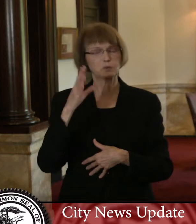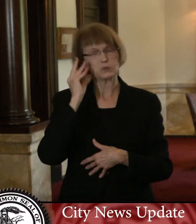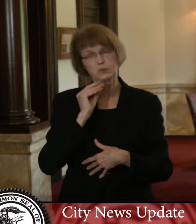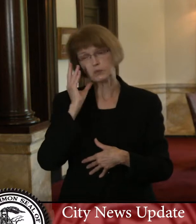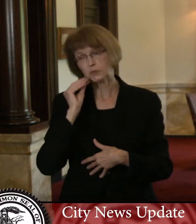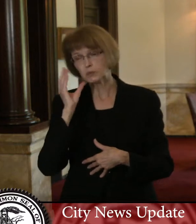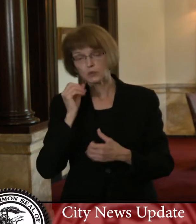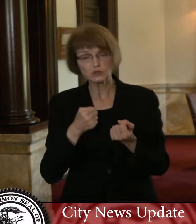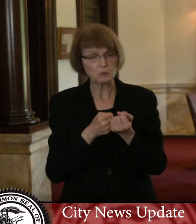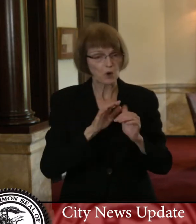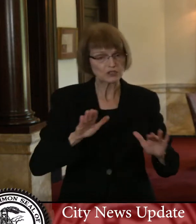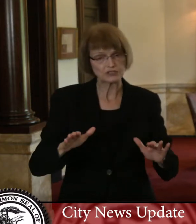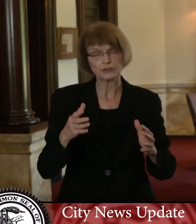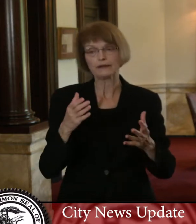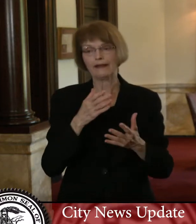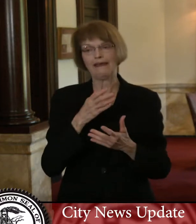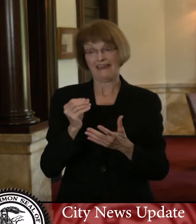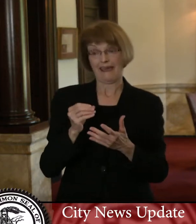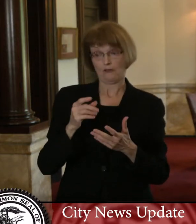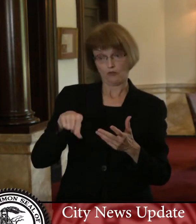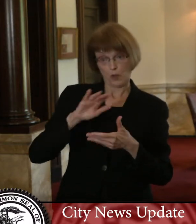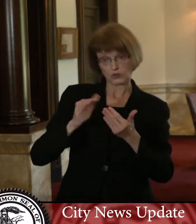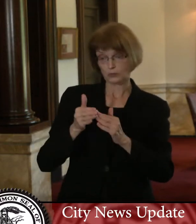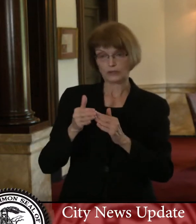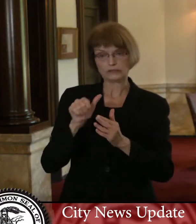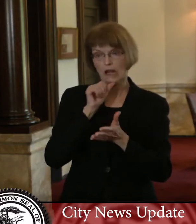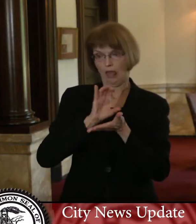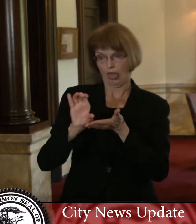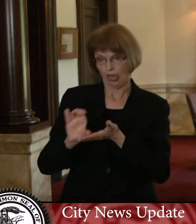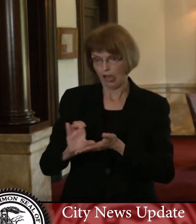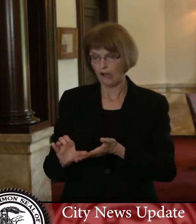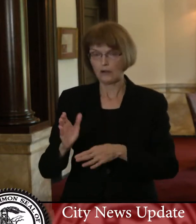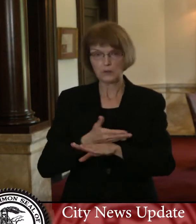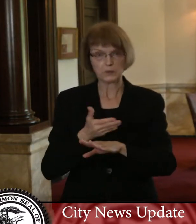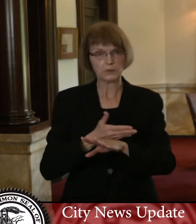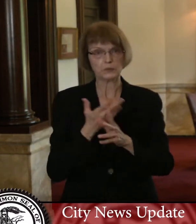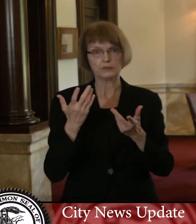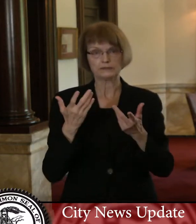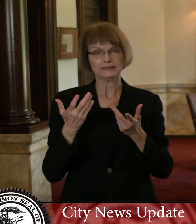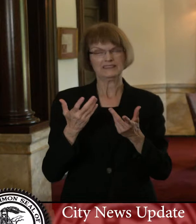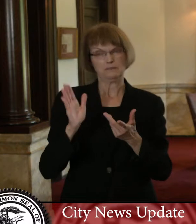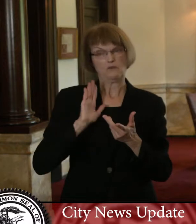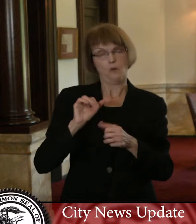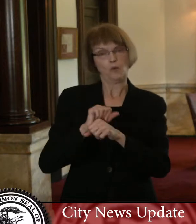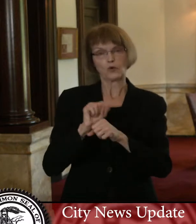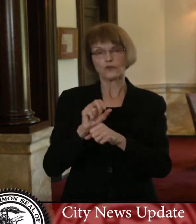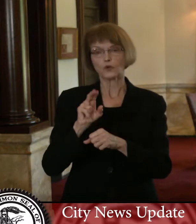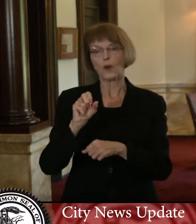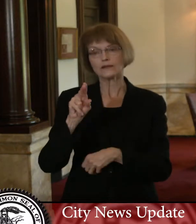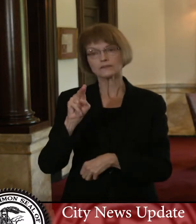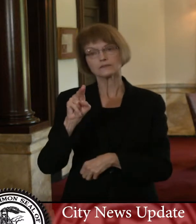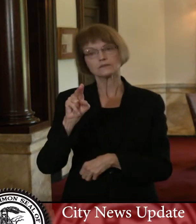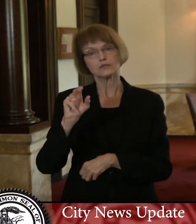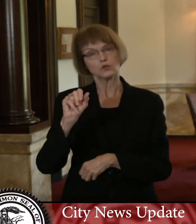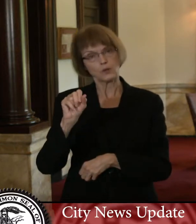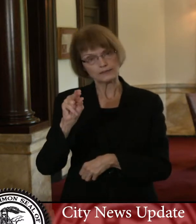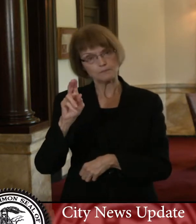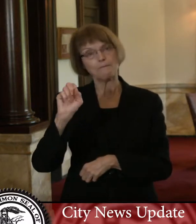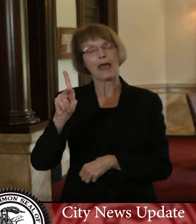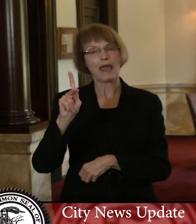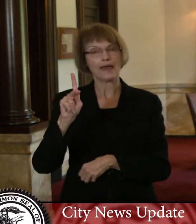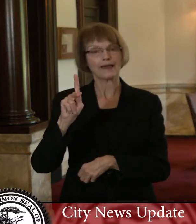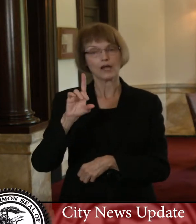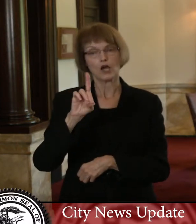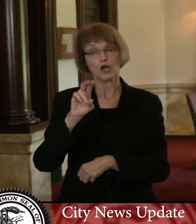in disinvestment communities through his work with U.S. Bank CDC, as well as Dream Builders for Equity, and much, much